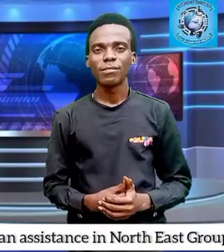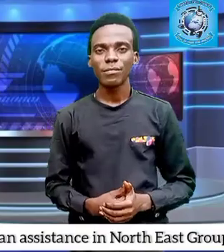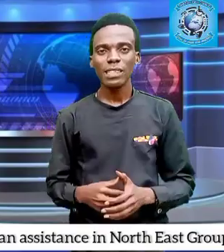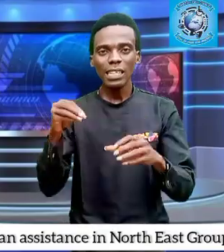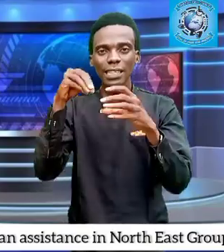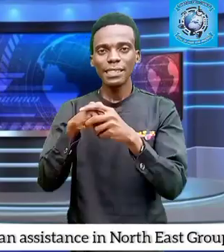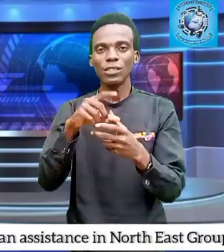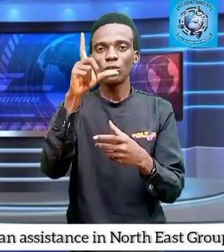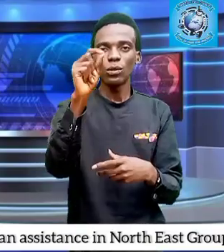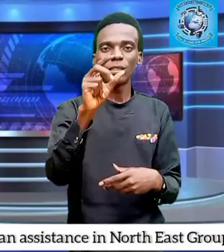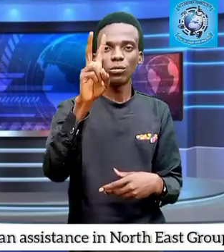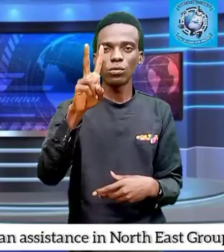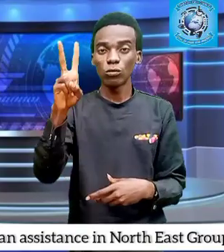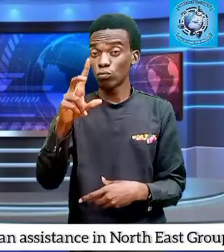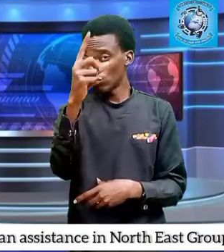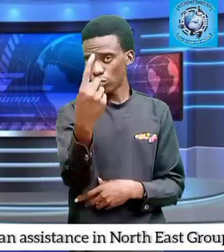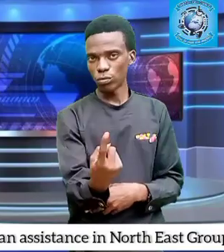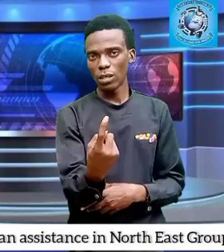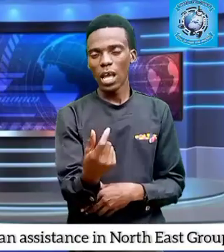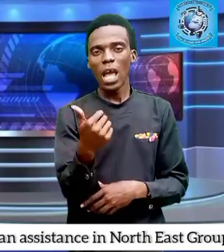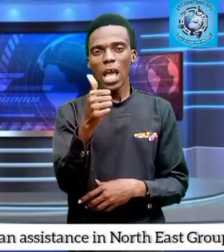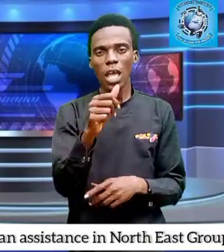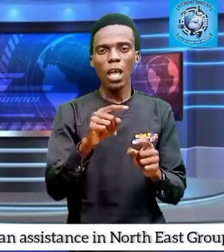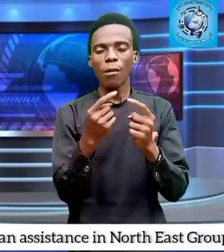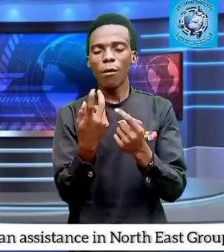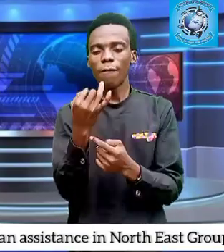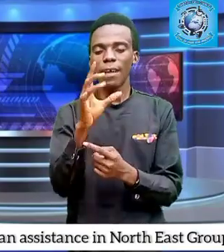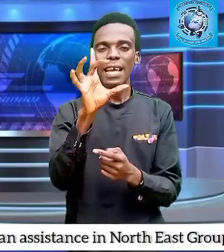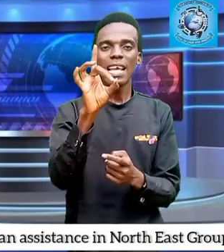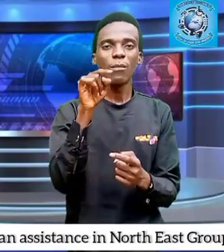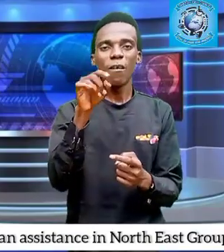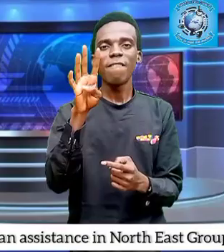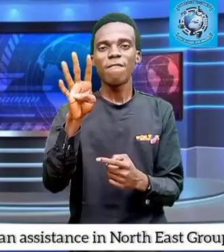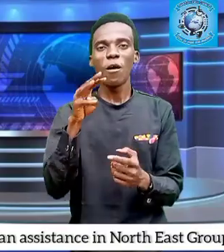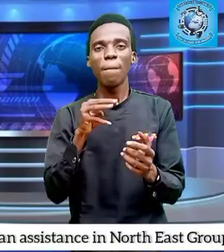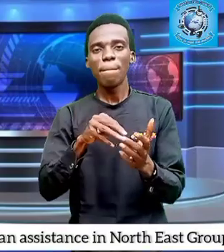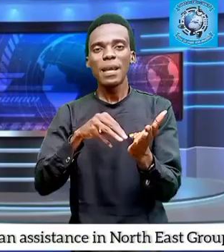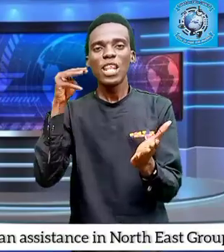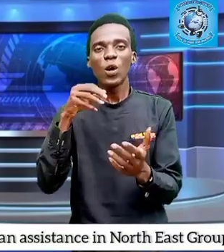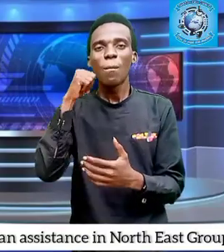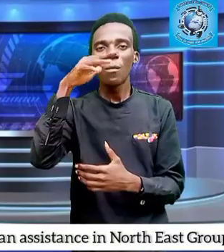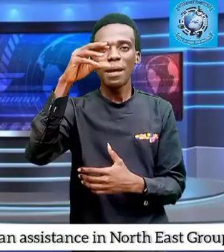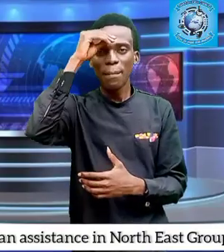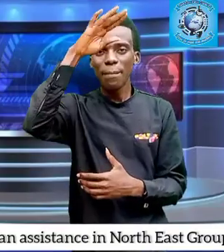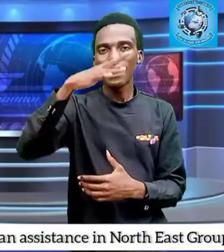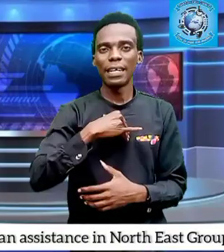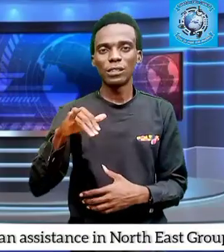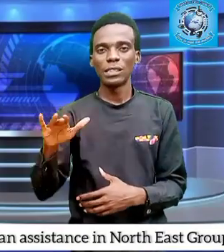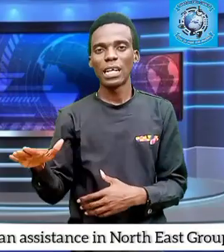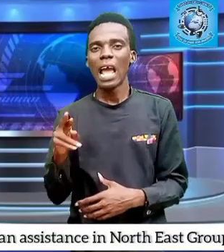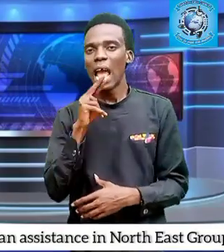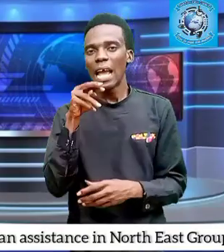In 2022 alone, an estimated 8.4 million women, men and children are in need of